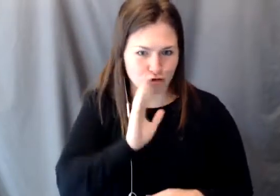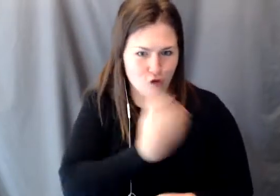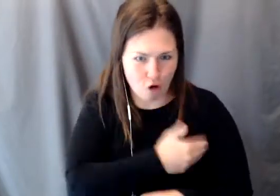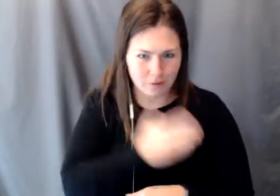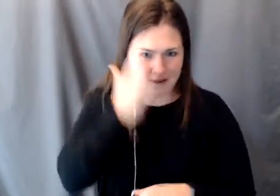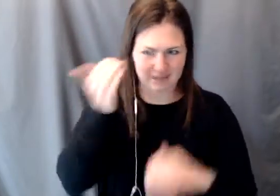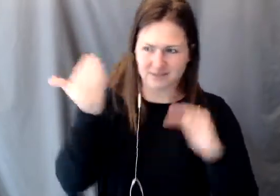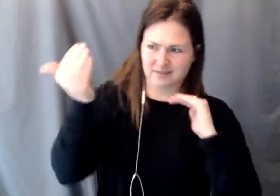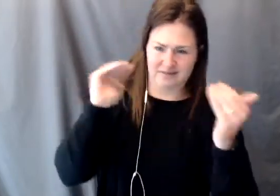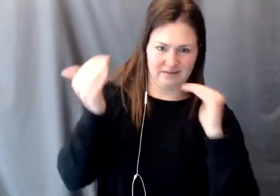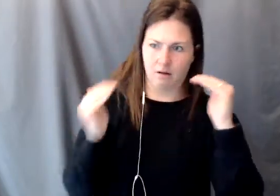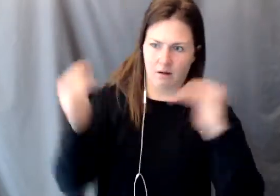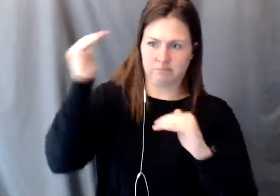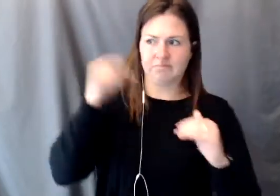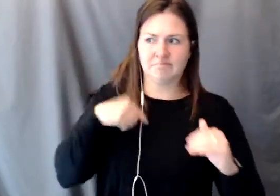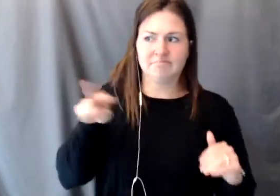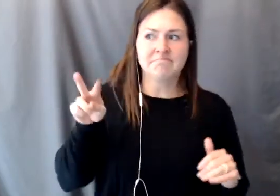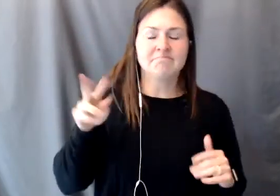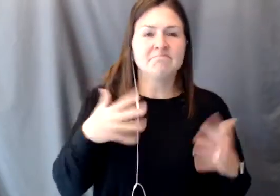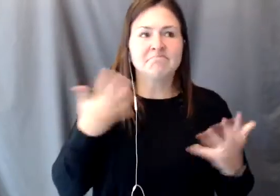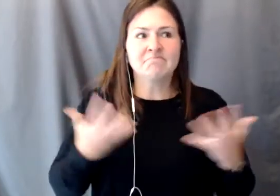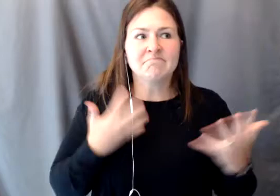somebody like that, and what the heck. And so